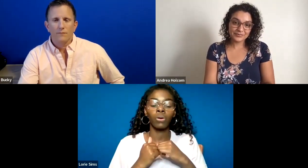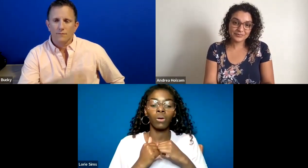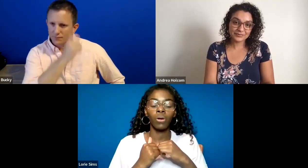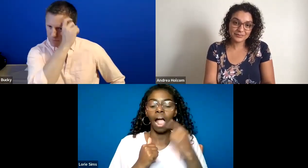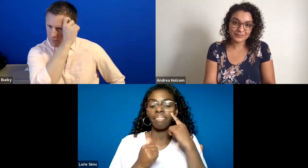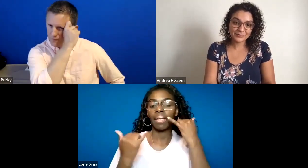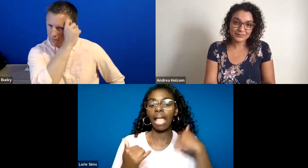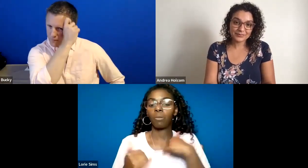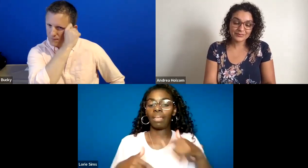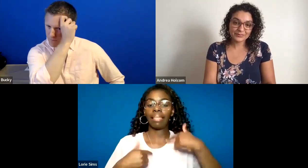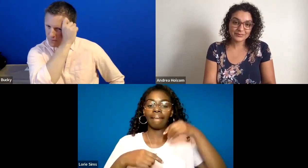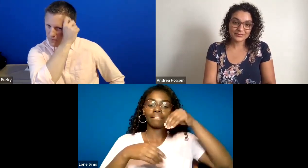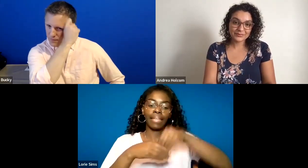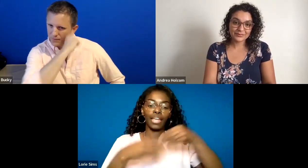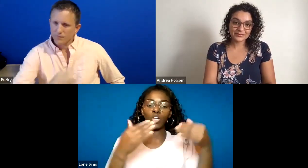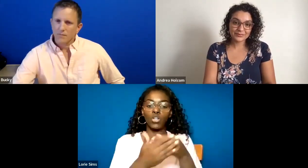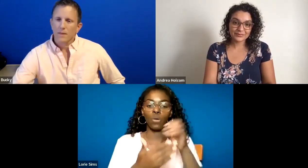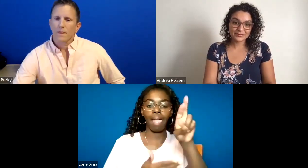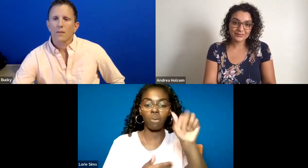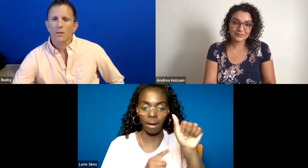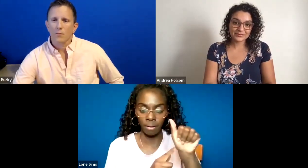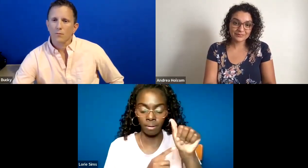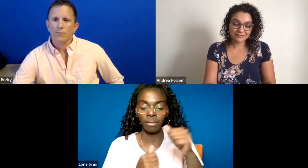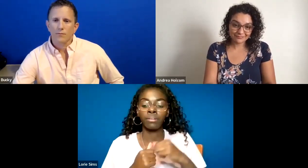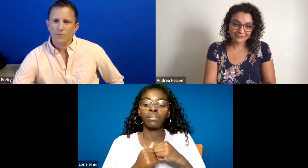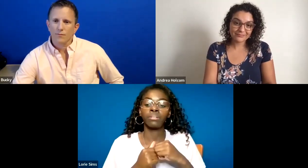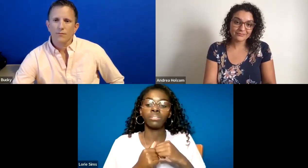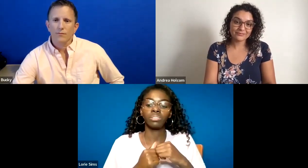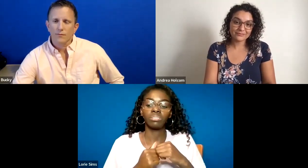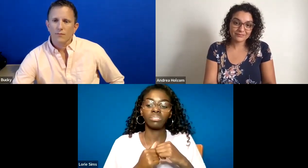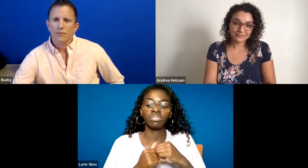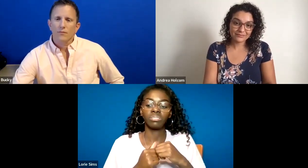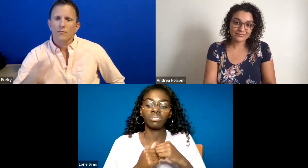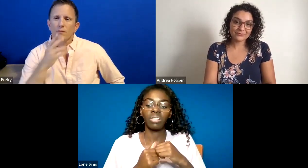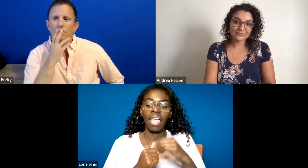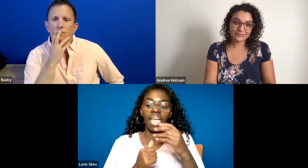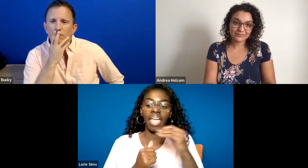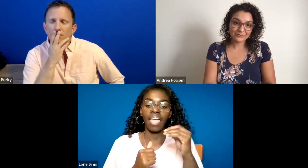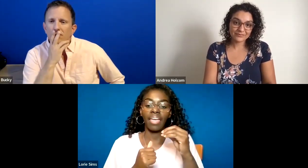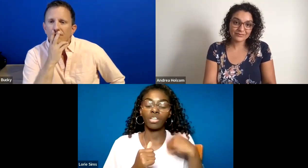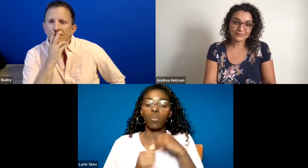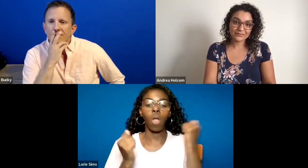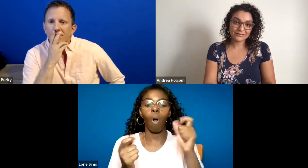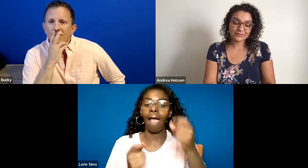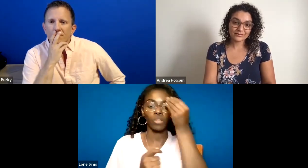out? You're exactly right, Andrea. And honestly, we live in this new era, right?